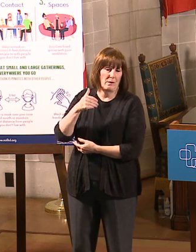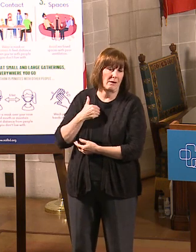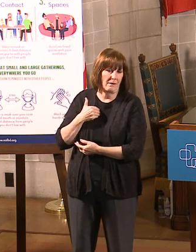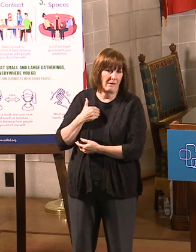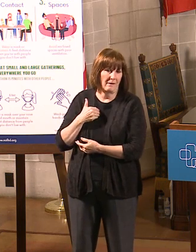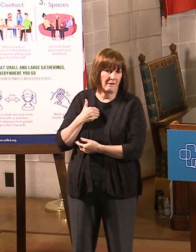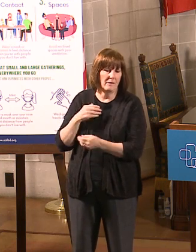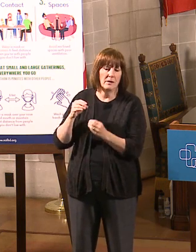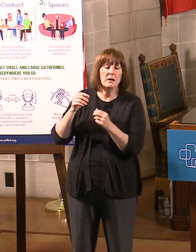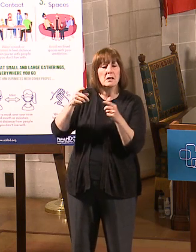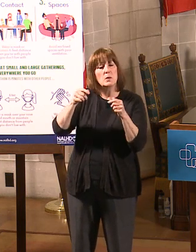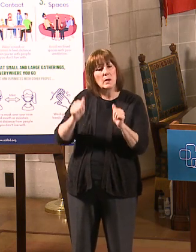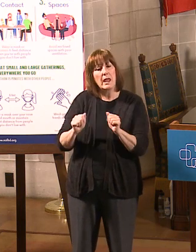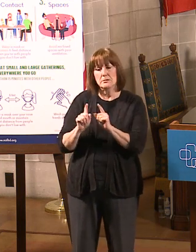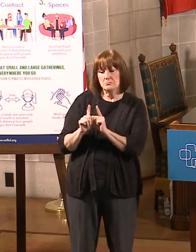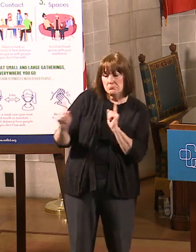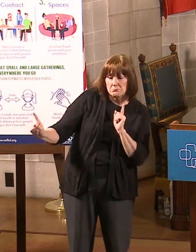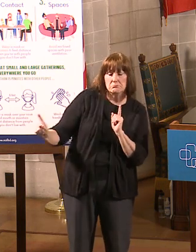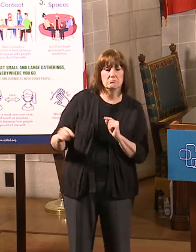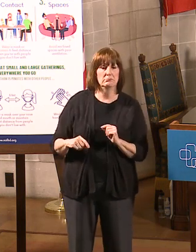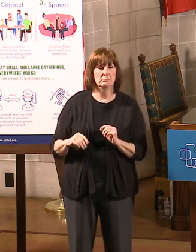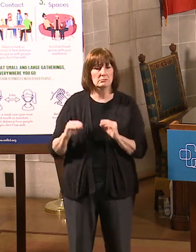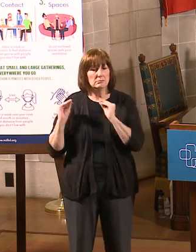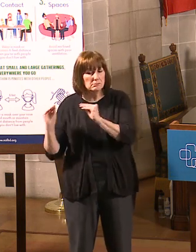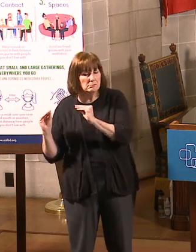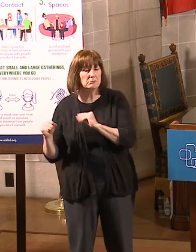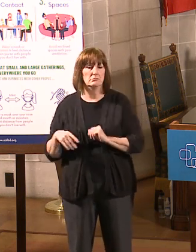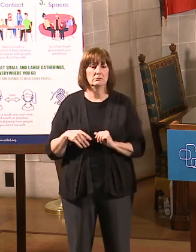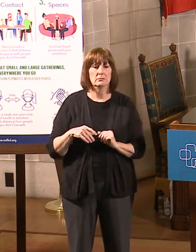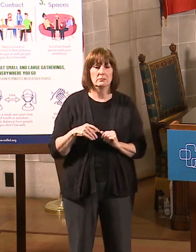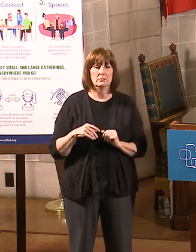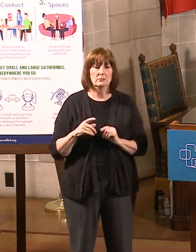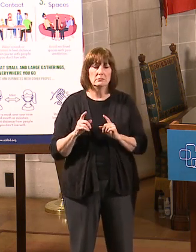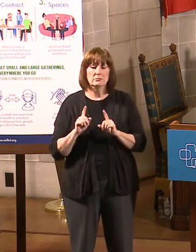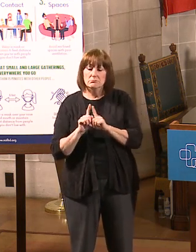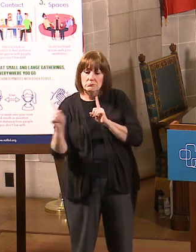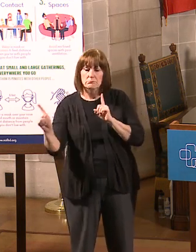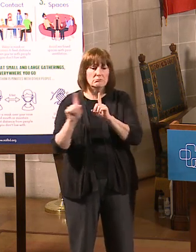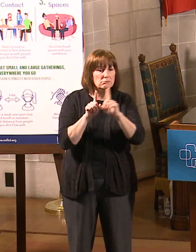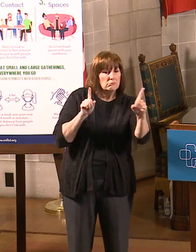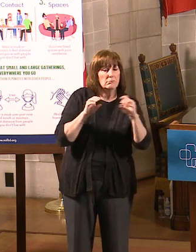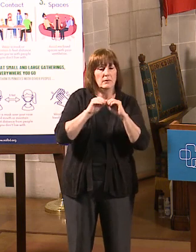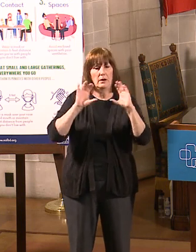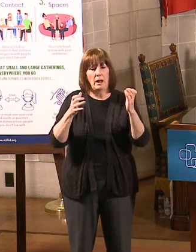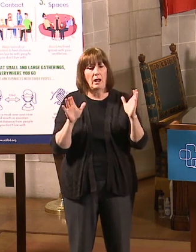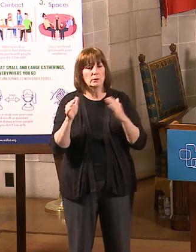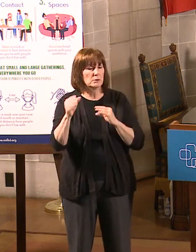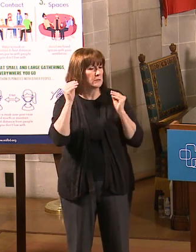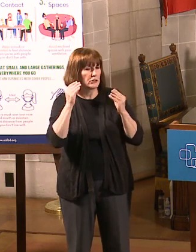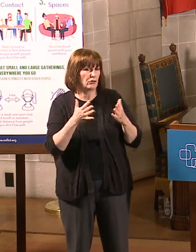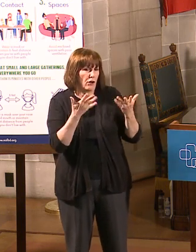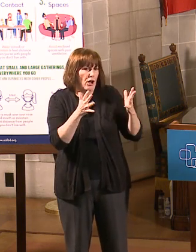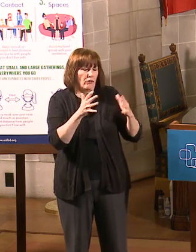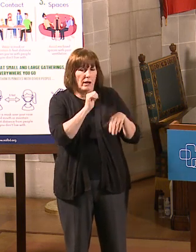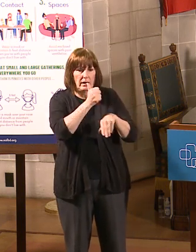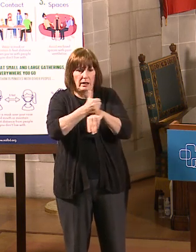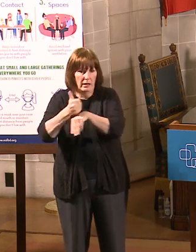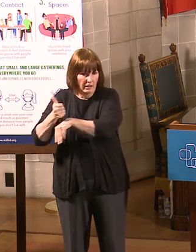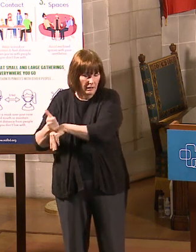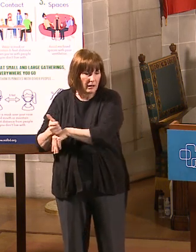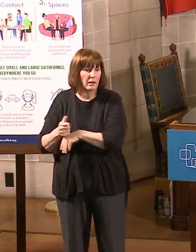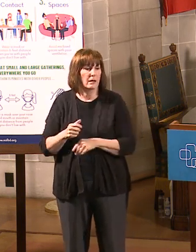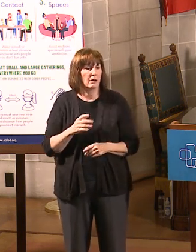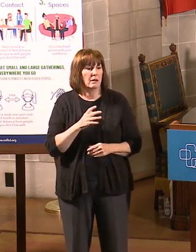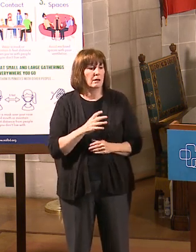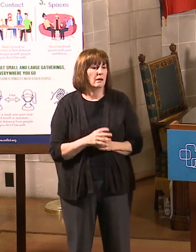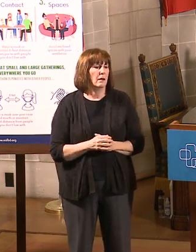have more distancing, and those young people would be spaced out in the classroom. I know many of our teachers are doing this, and actually expected to